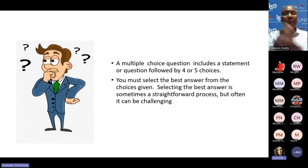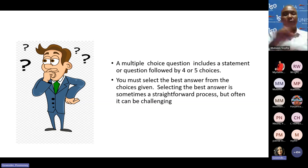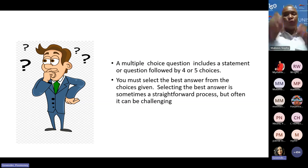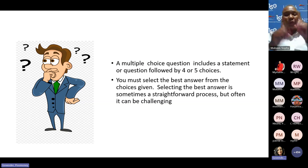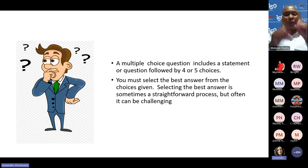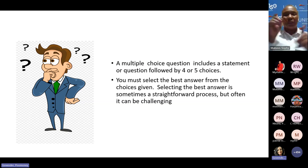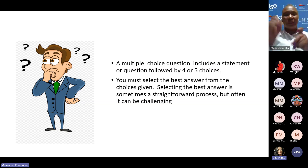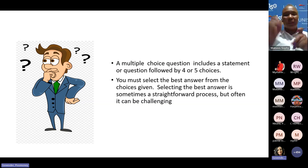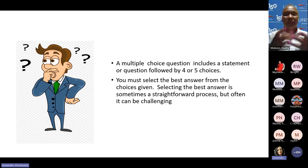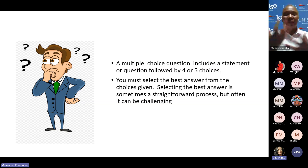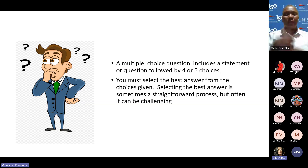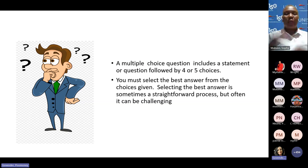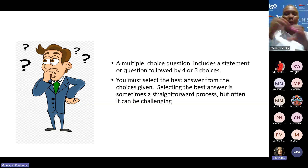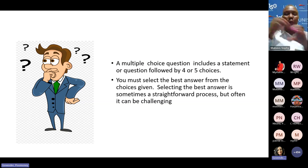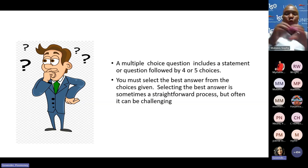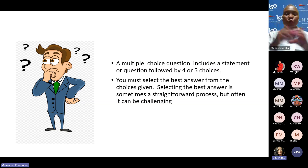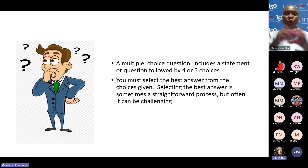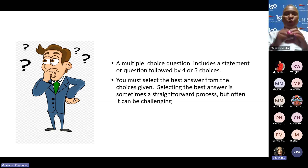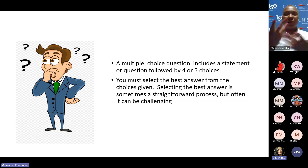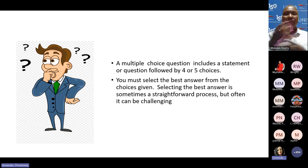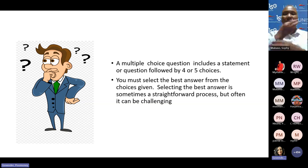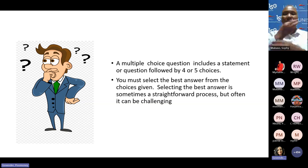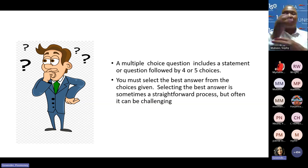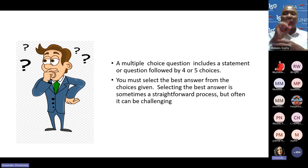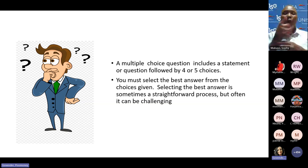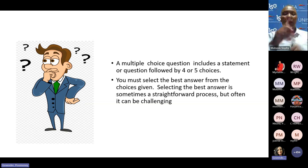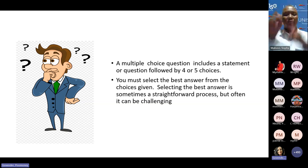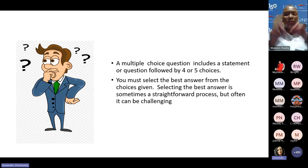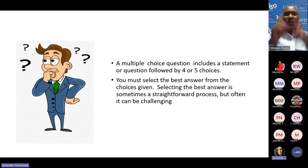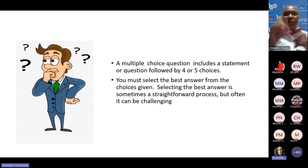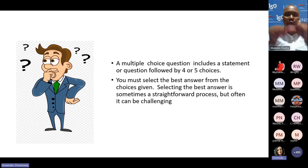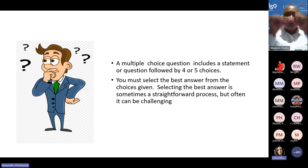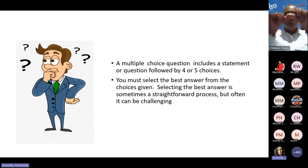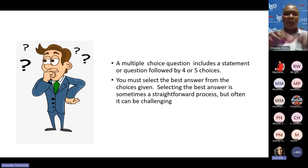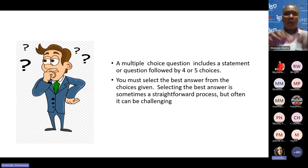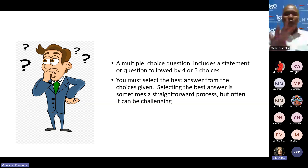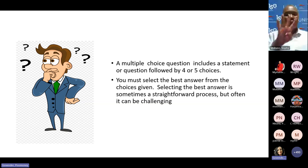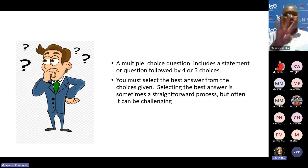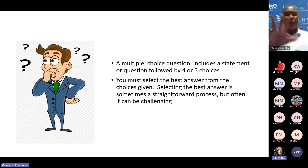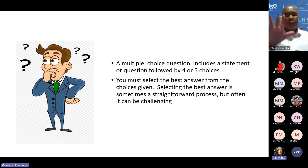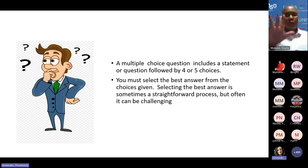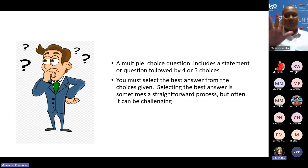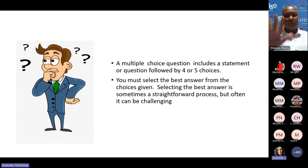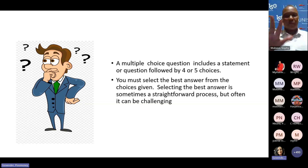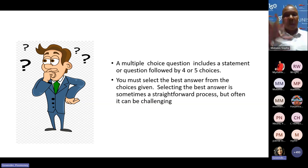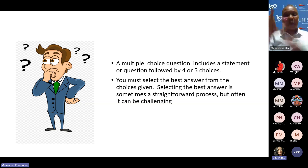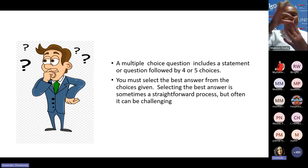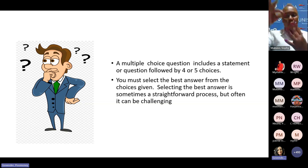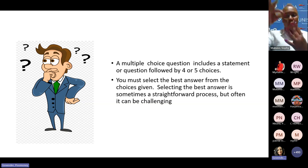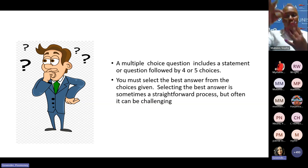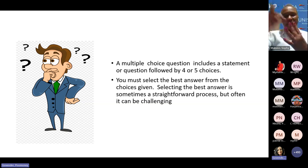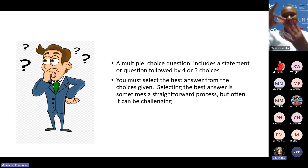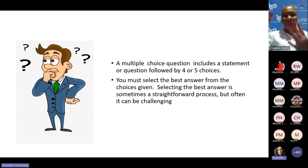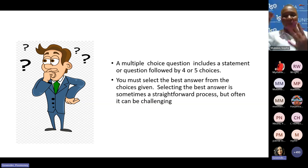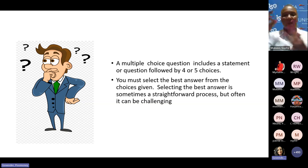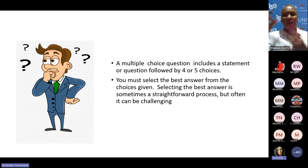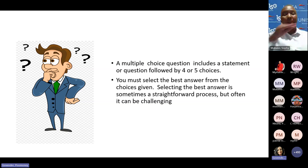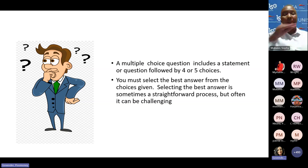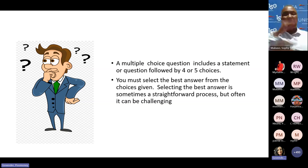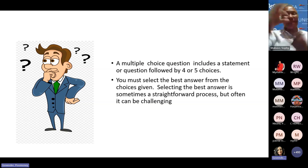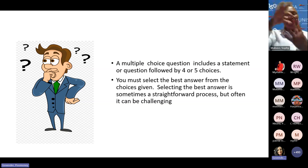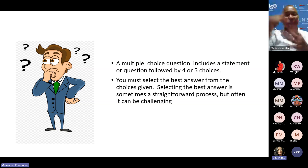a statement or a question followed by 4 or 5 options. And you must select